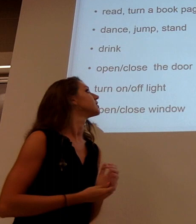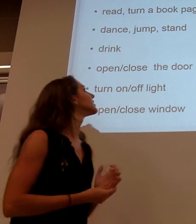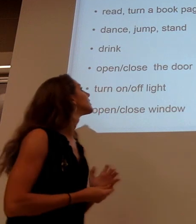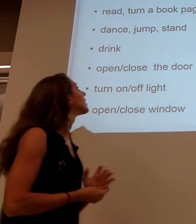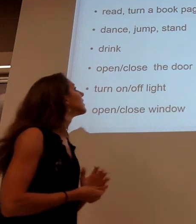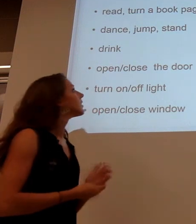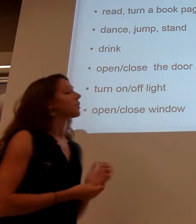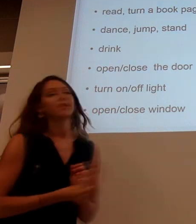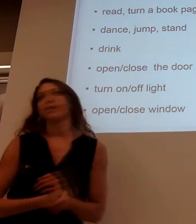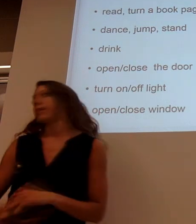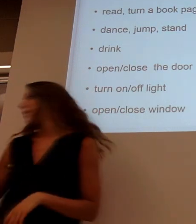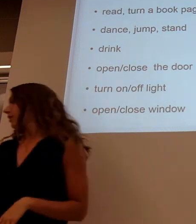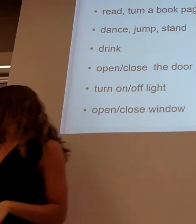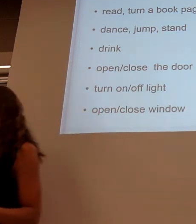pictures.